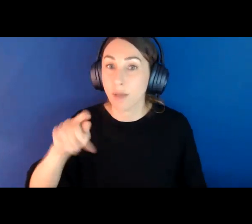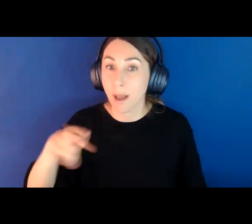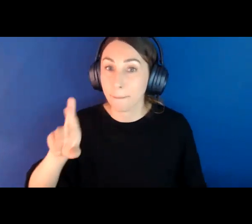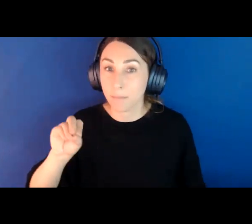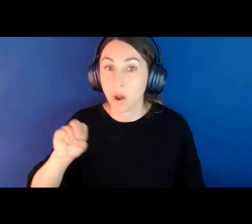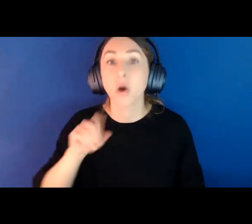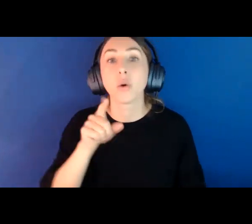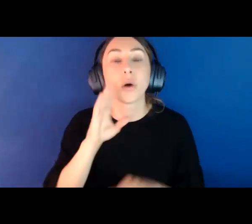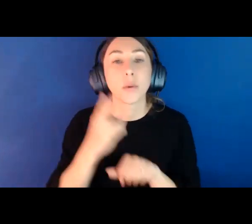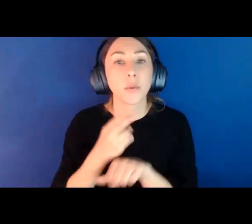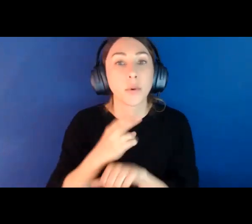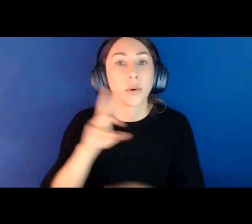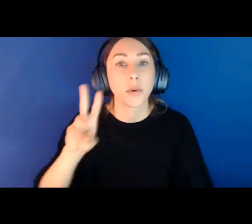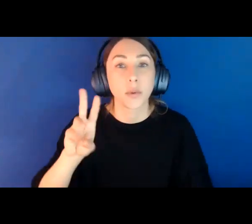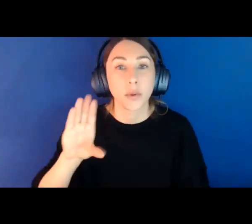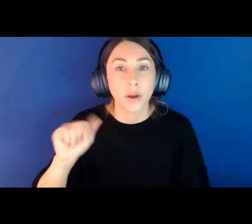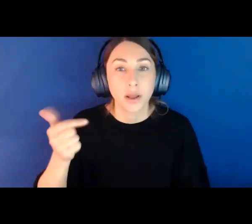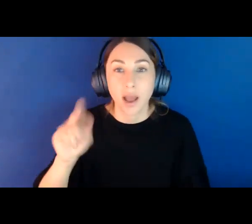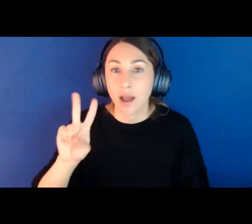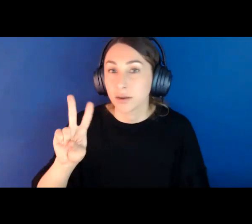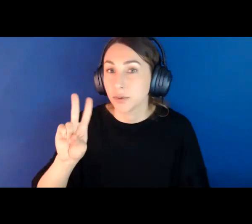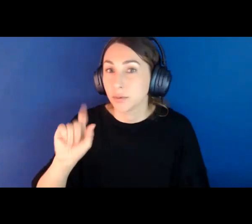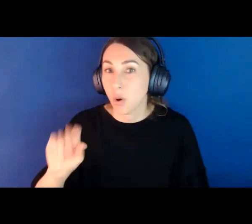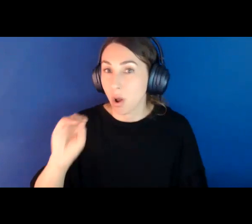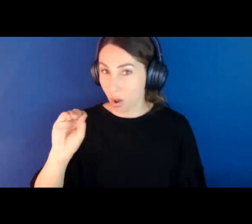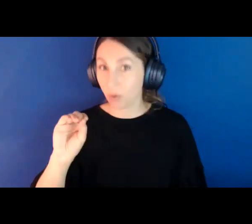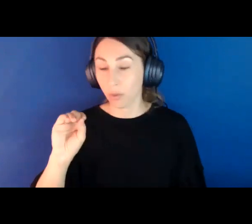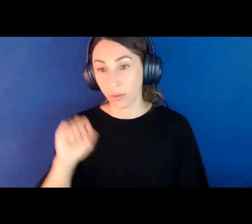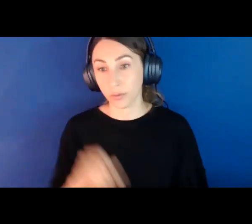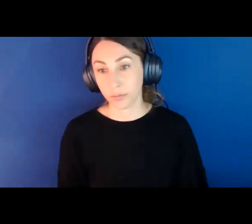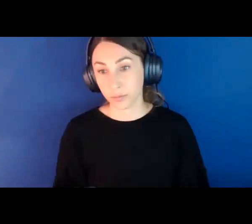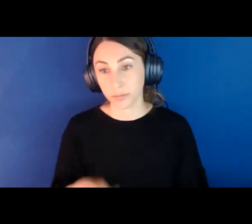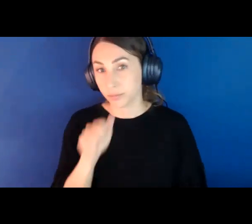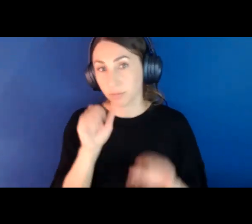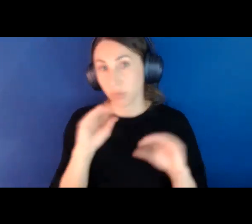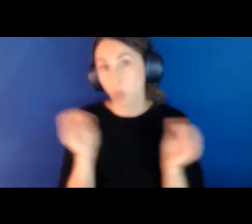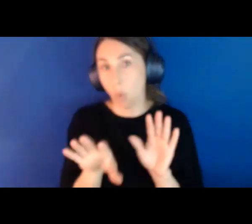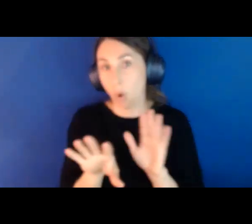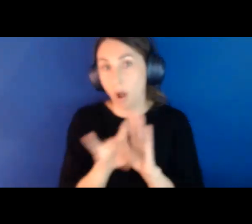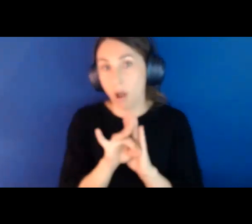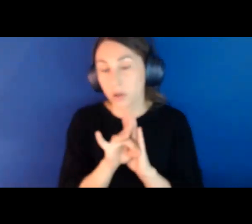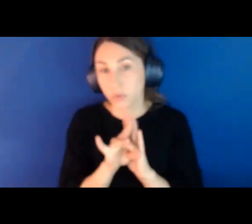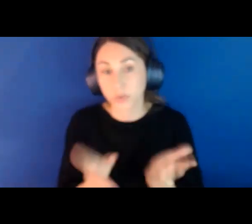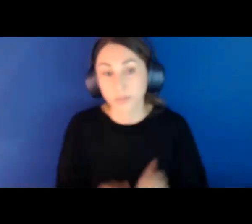WCAG 2.0 right off the bat. You will not have an option to choose.